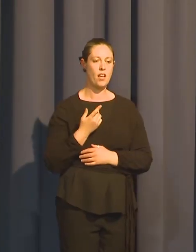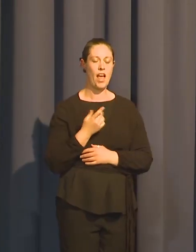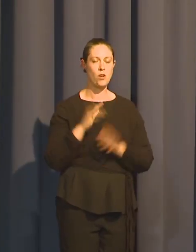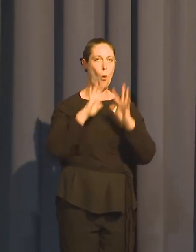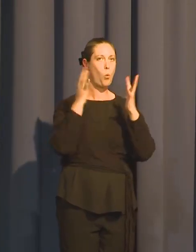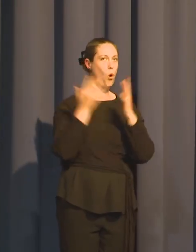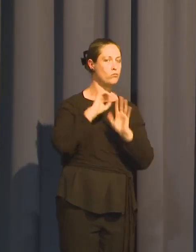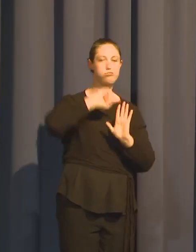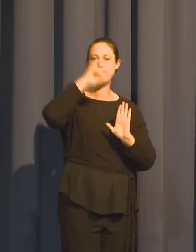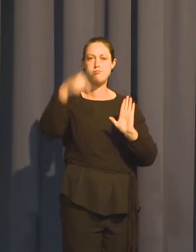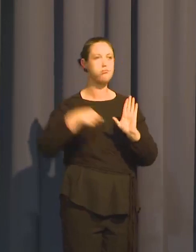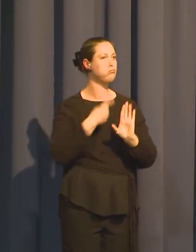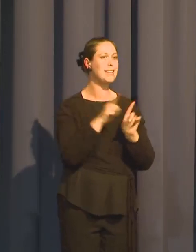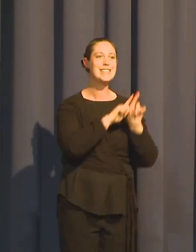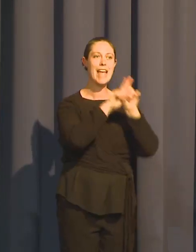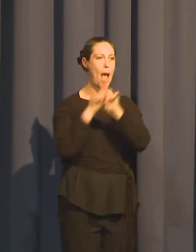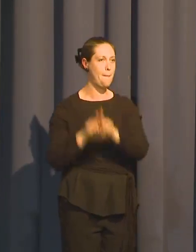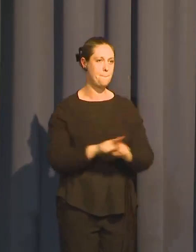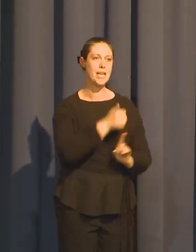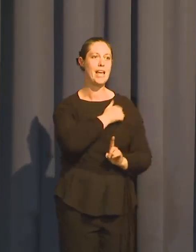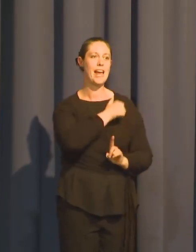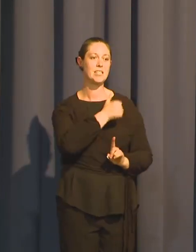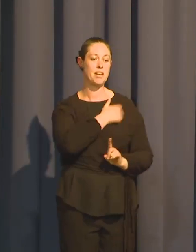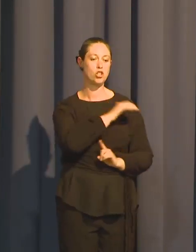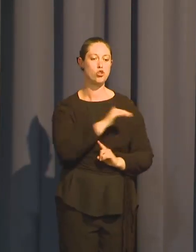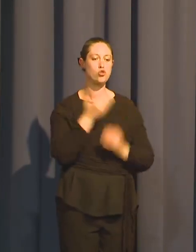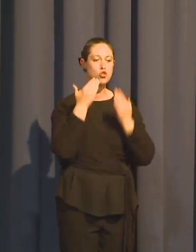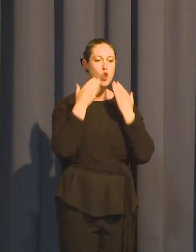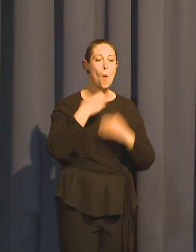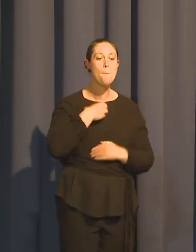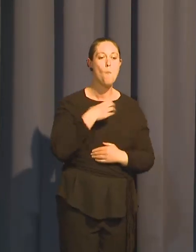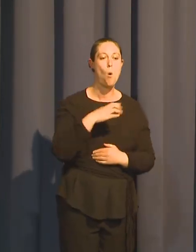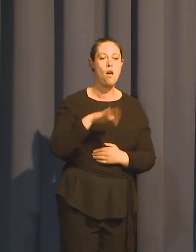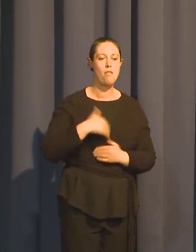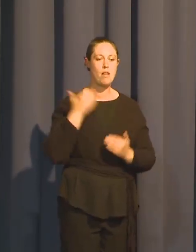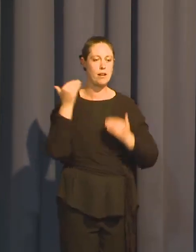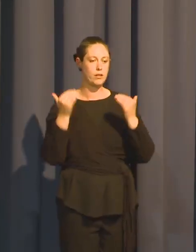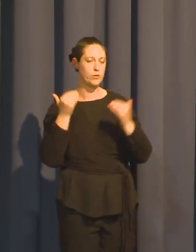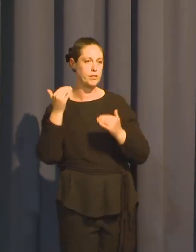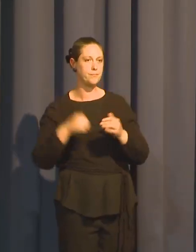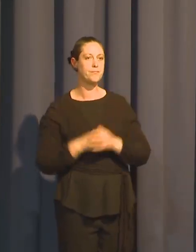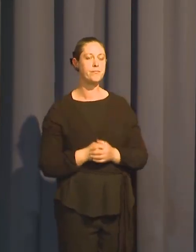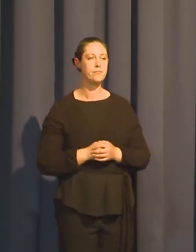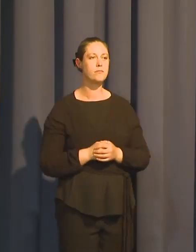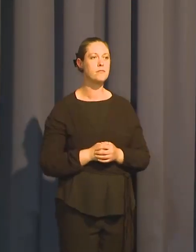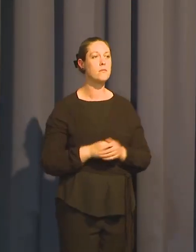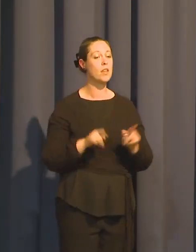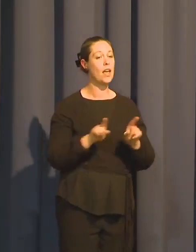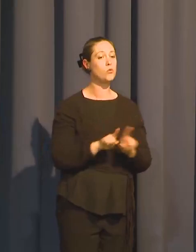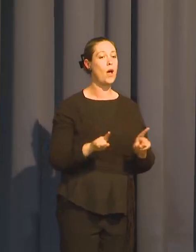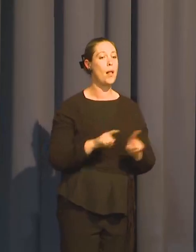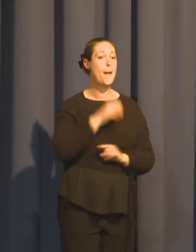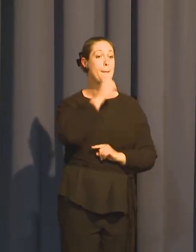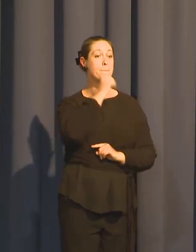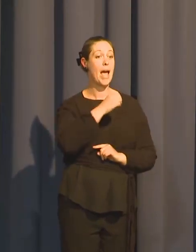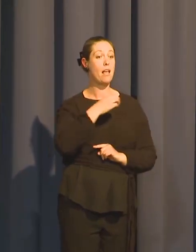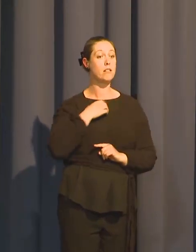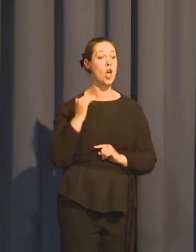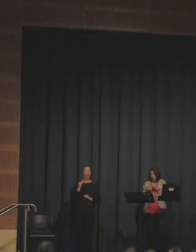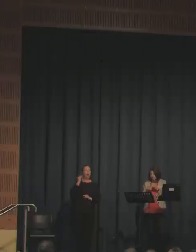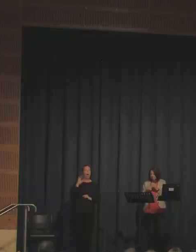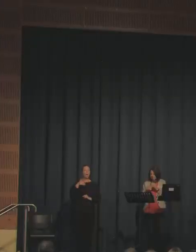world. As is also the pattern around the world, males have a higher level than